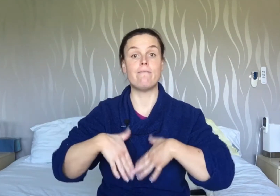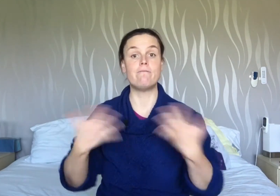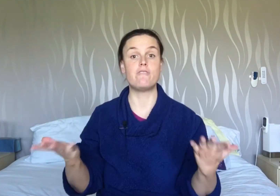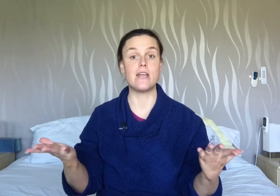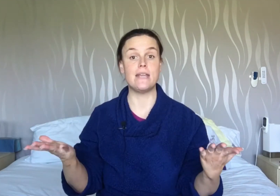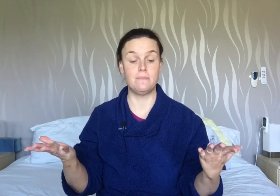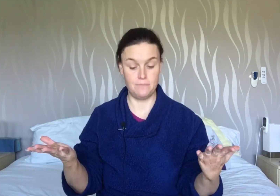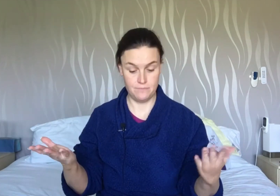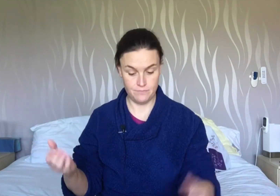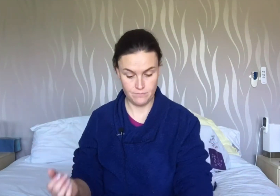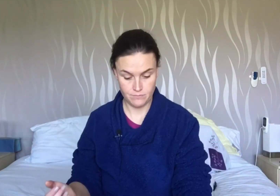free.